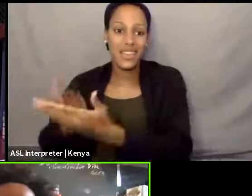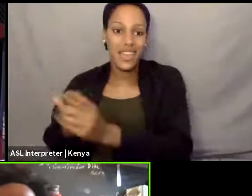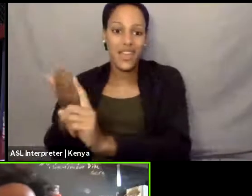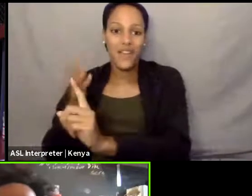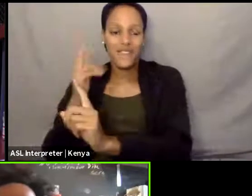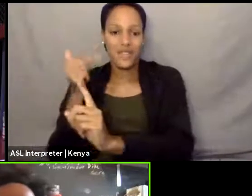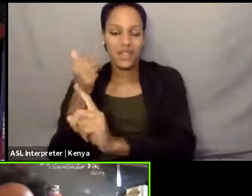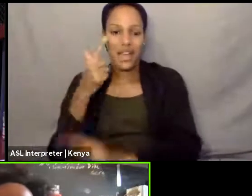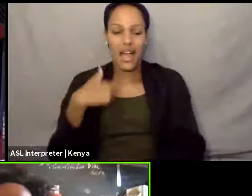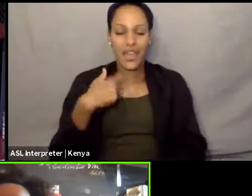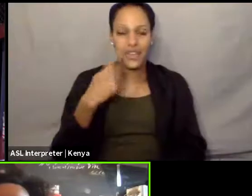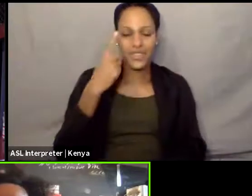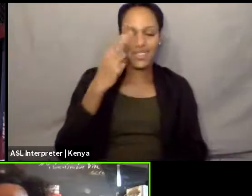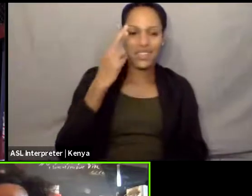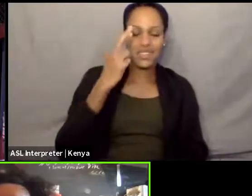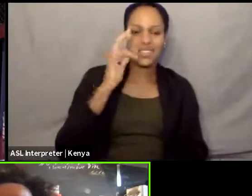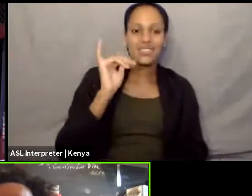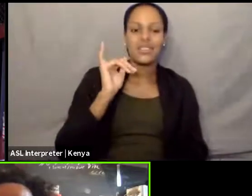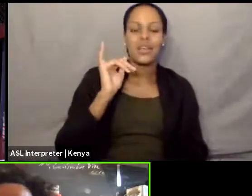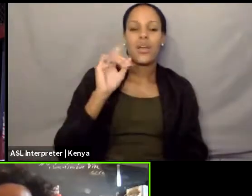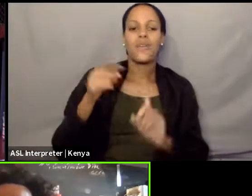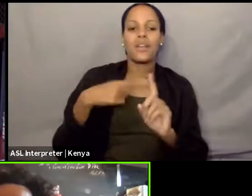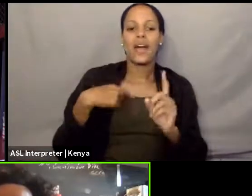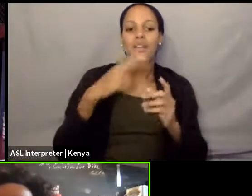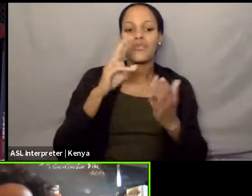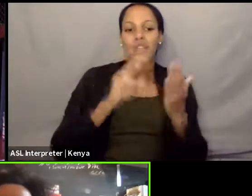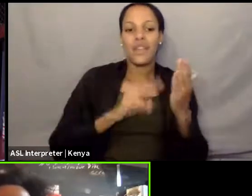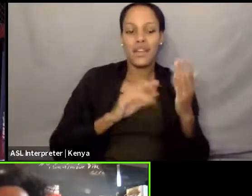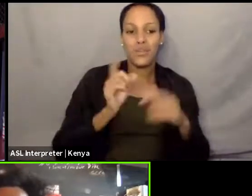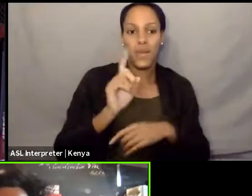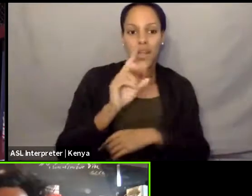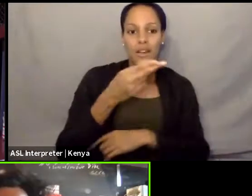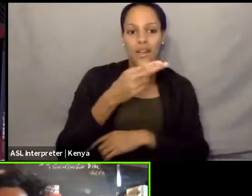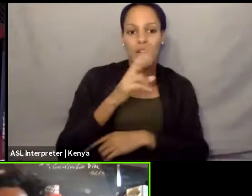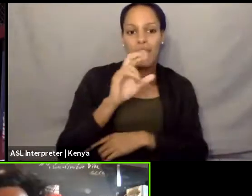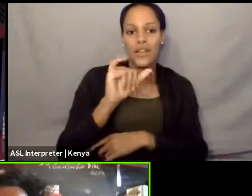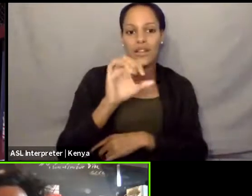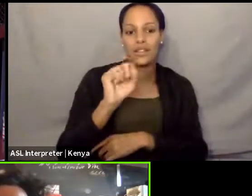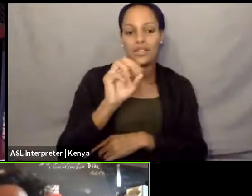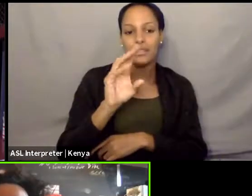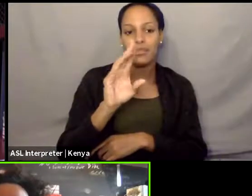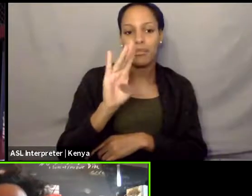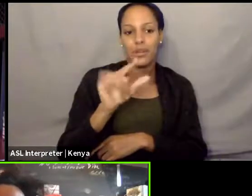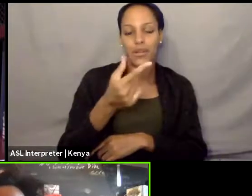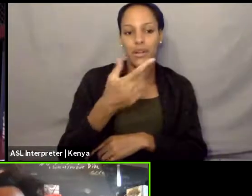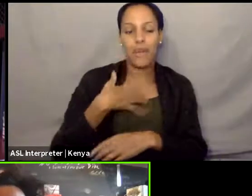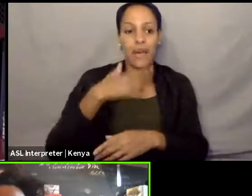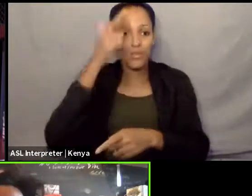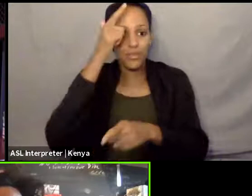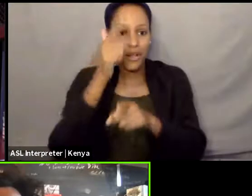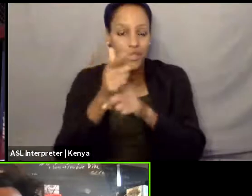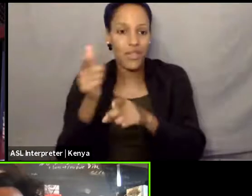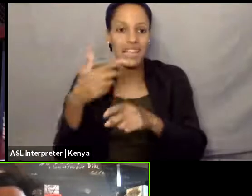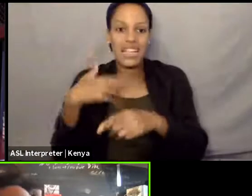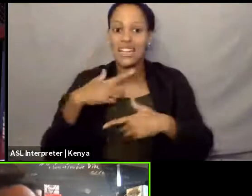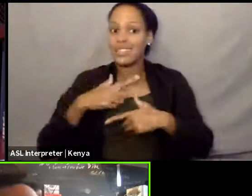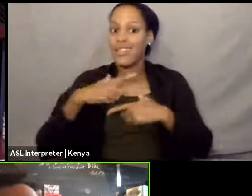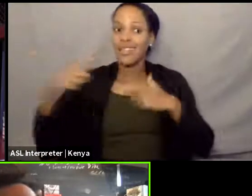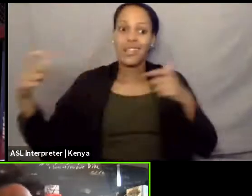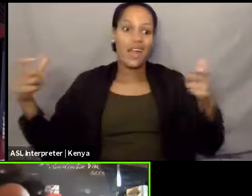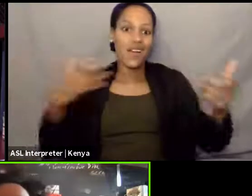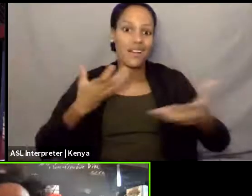realized that when I read in Harrisburg and my brother was there, and I heard, and he has a loud laugh like